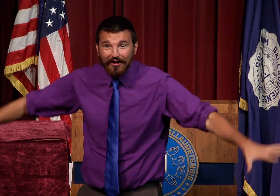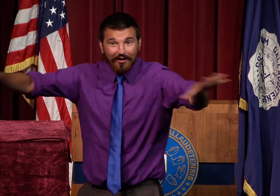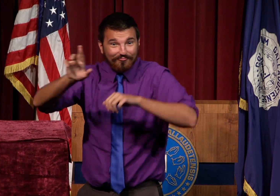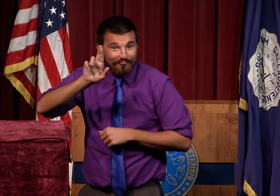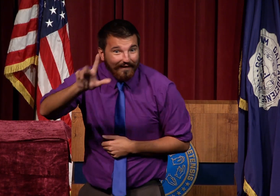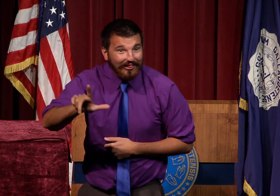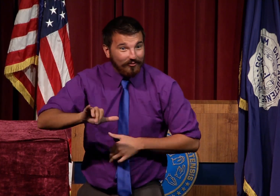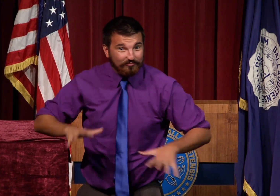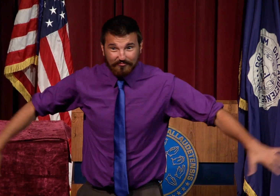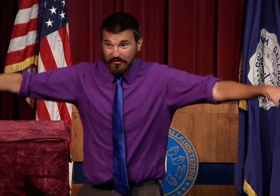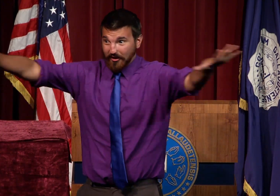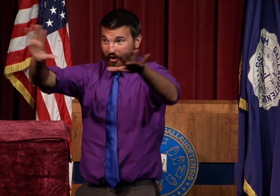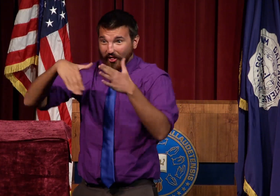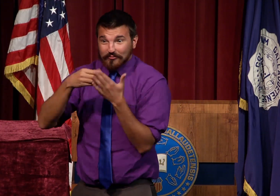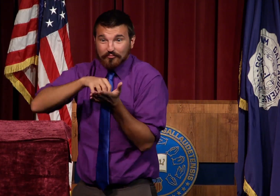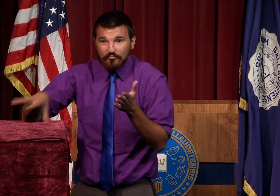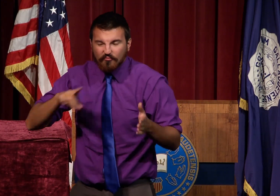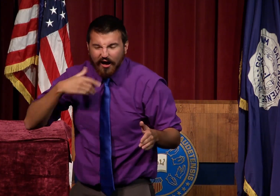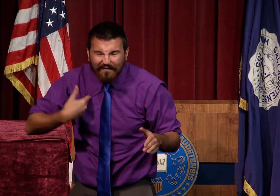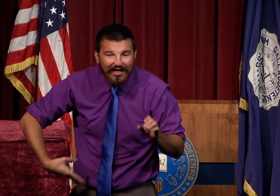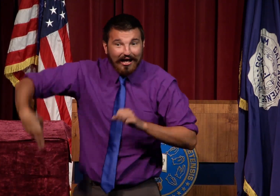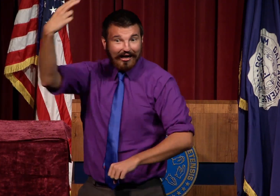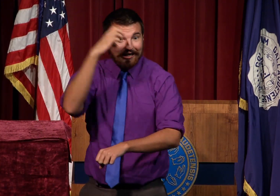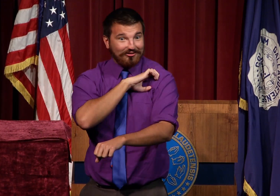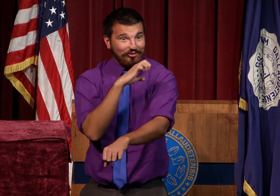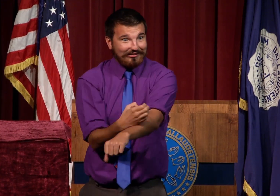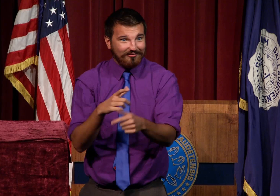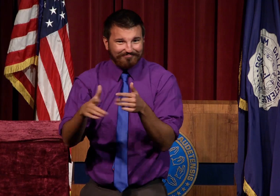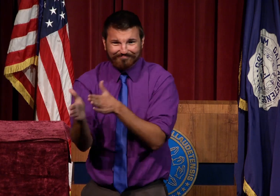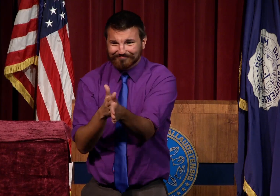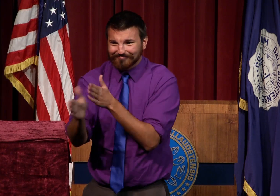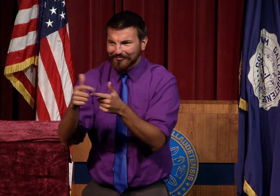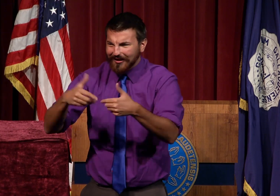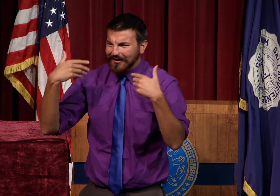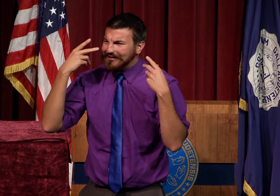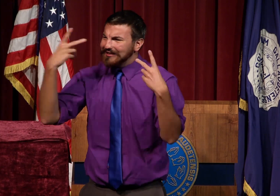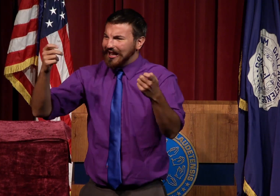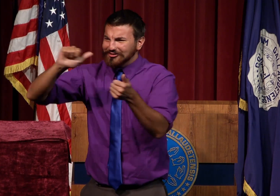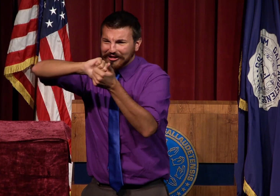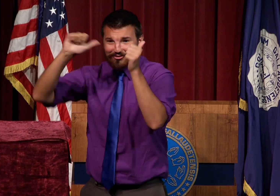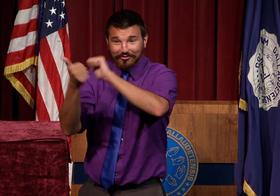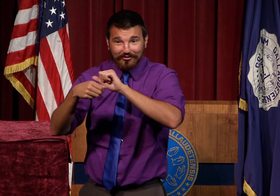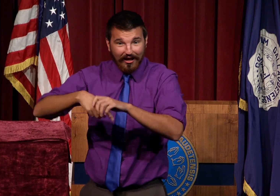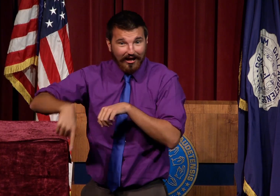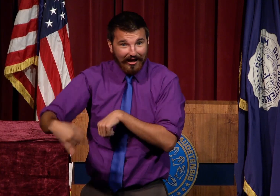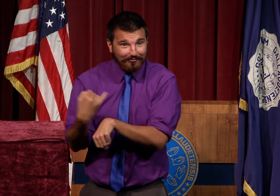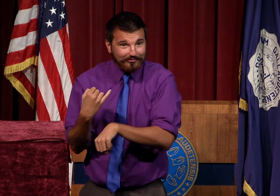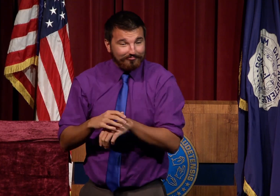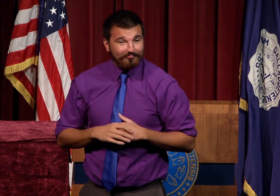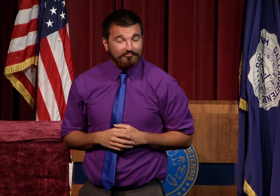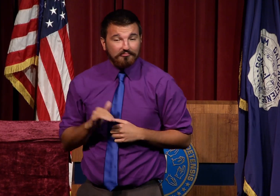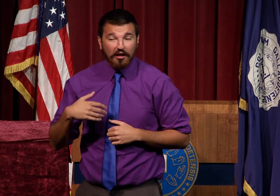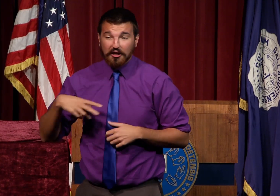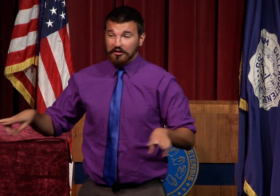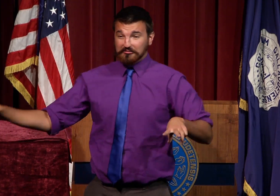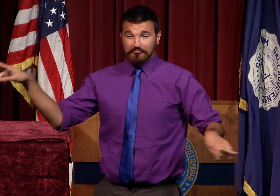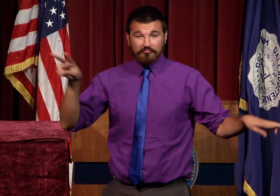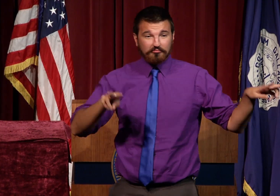academic affairs and academic support. All of these individuals are coming together with lots of energy to really transform this